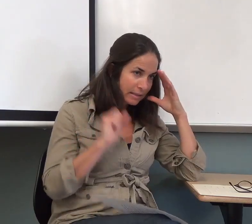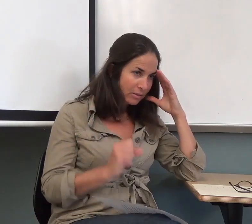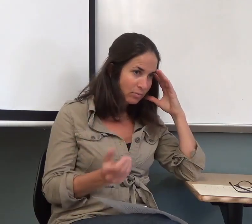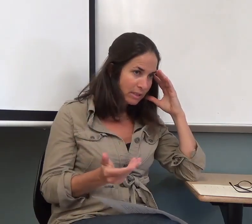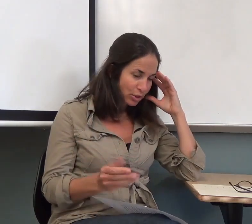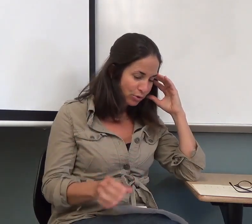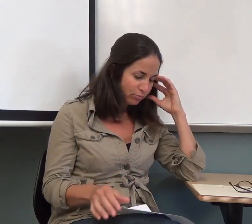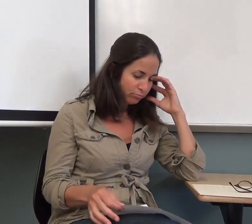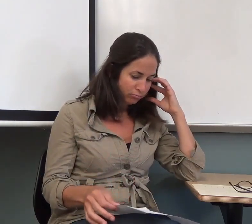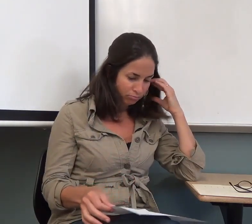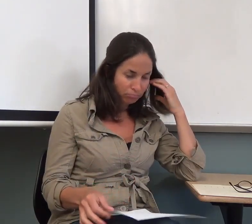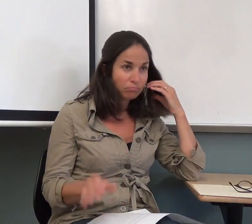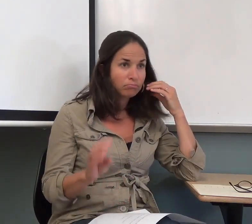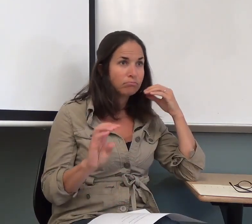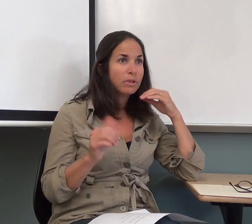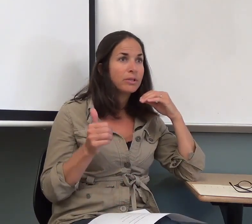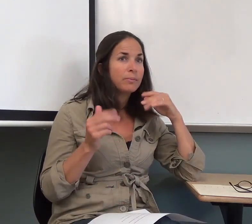Anyone I did not call your name, Michelin, Sandra?